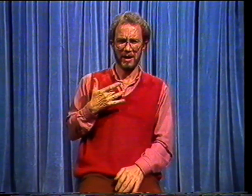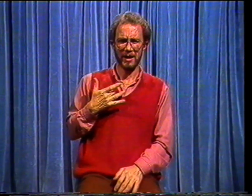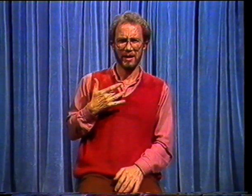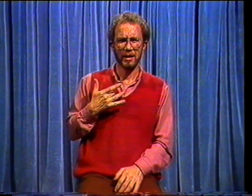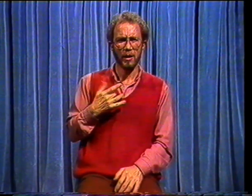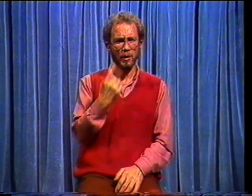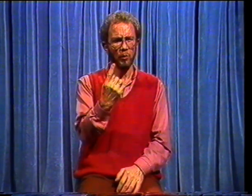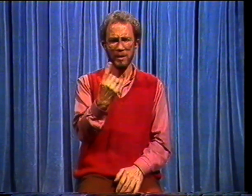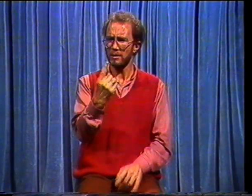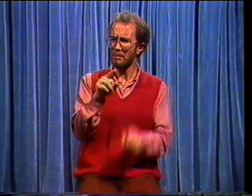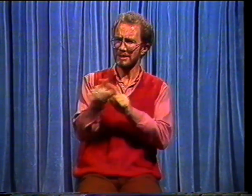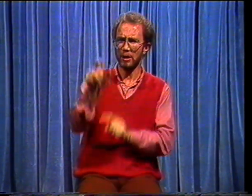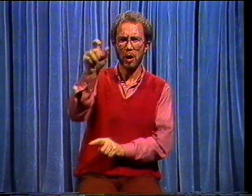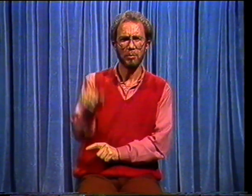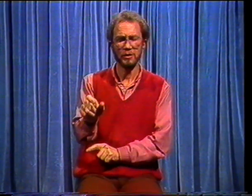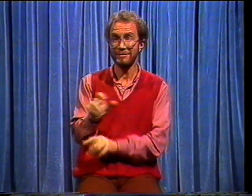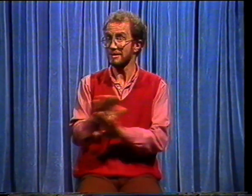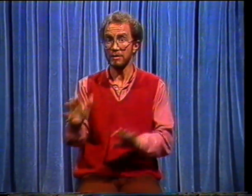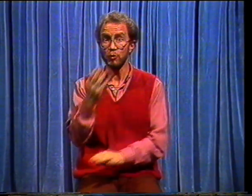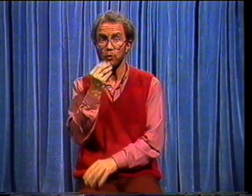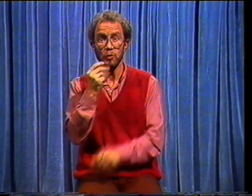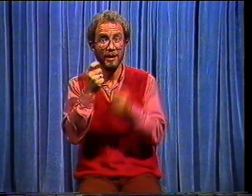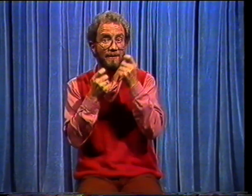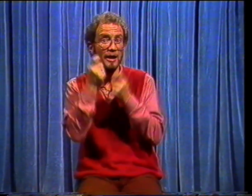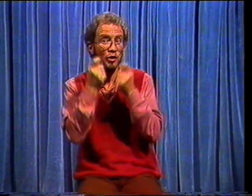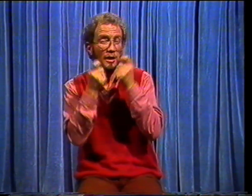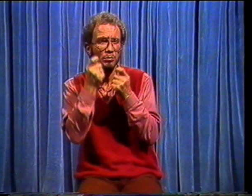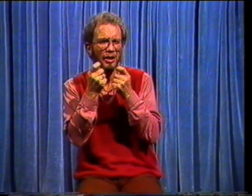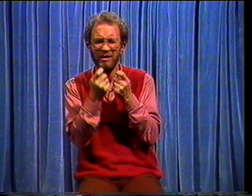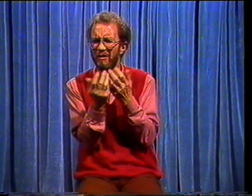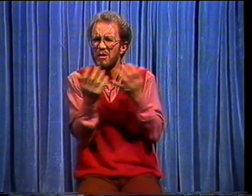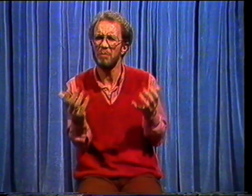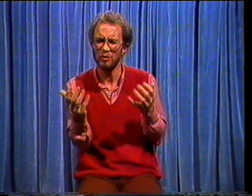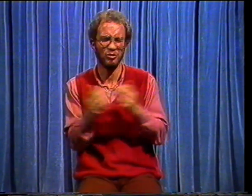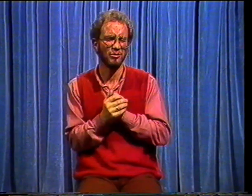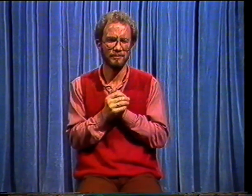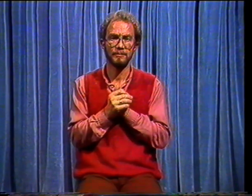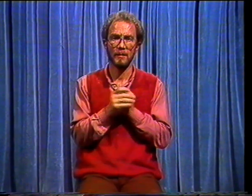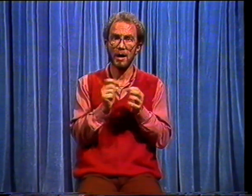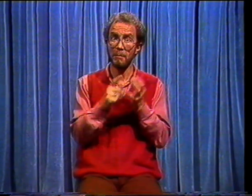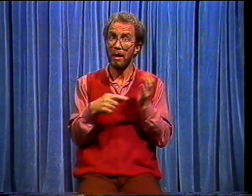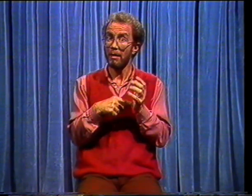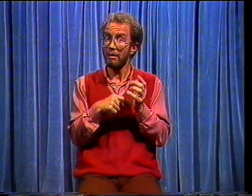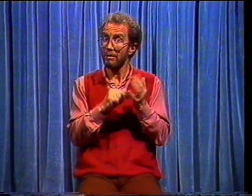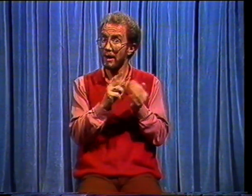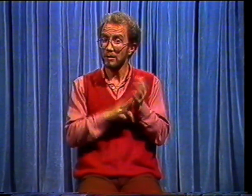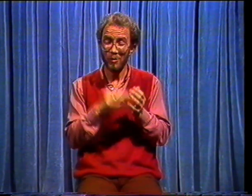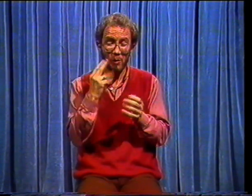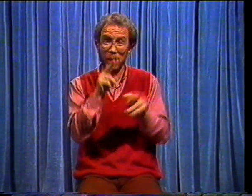feeling that one particular person doesn't use facial expression very much. But then, when